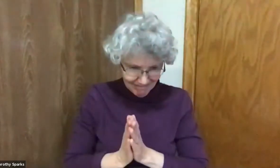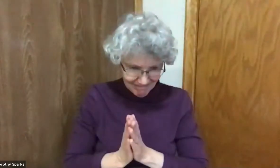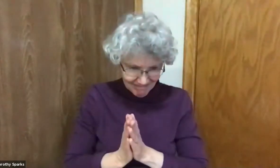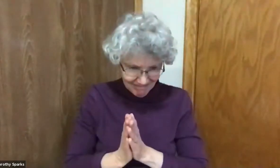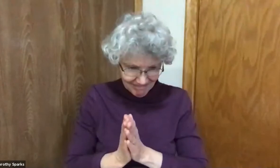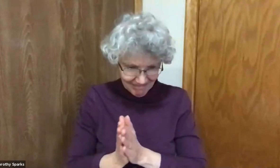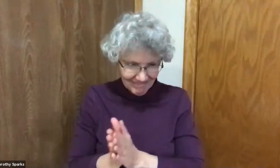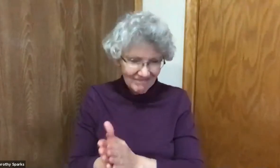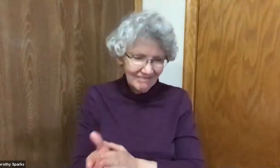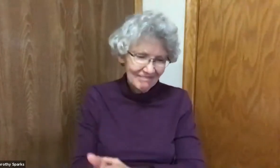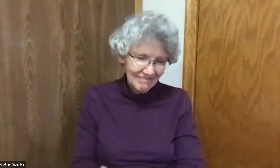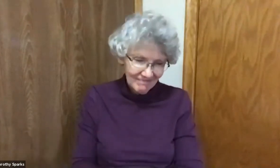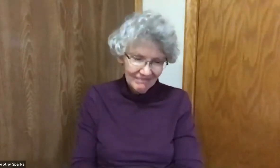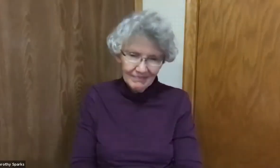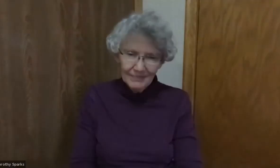Amen.